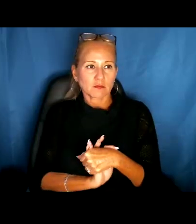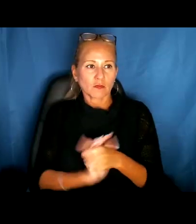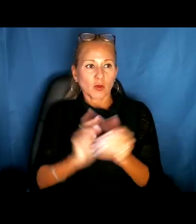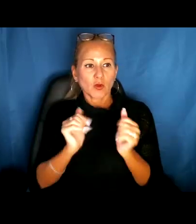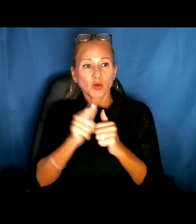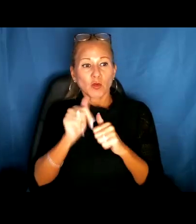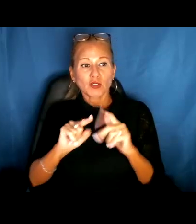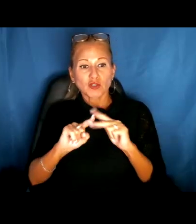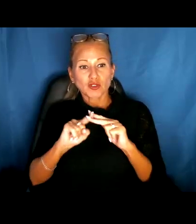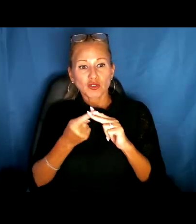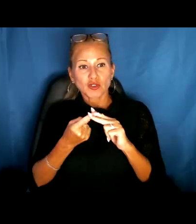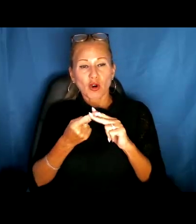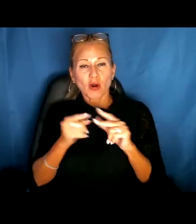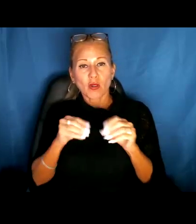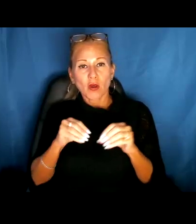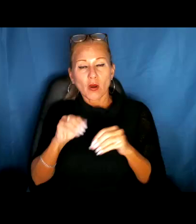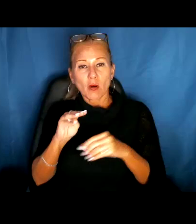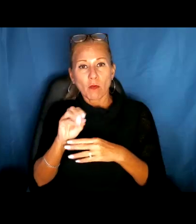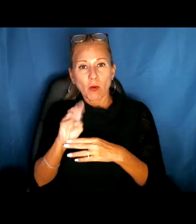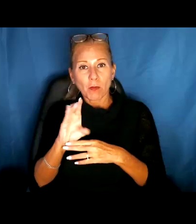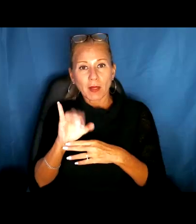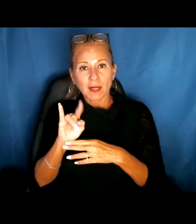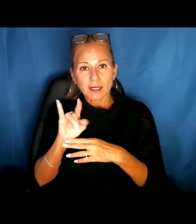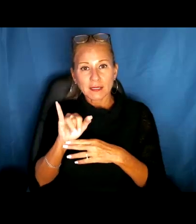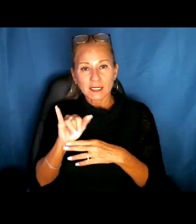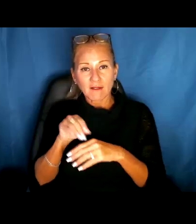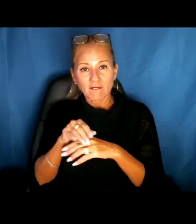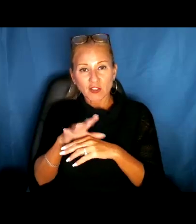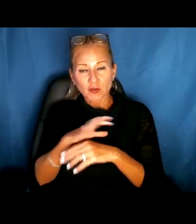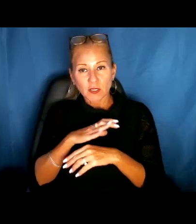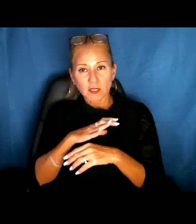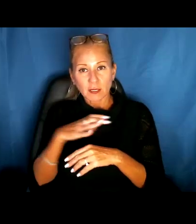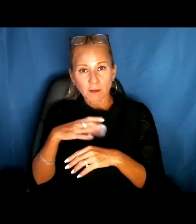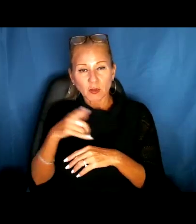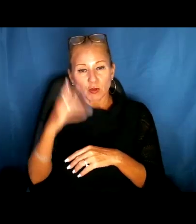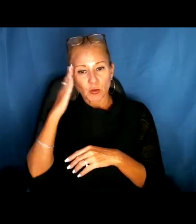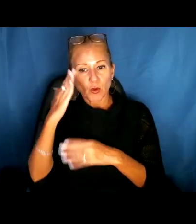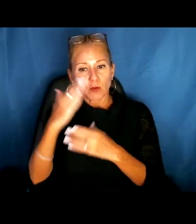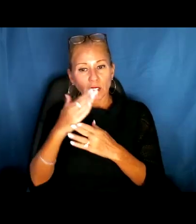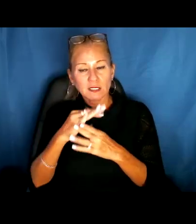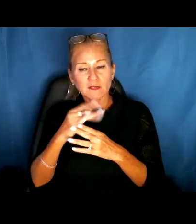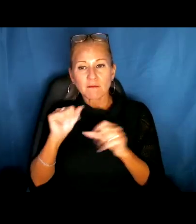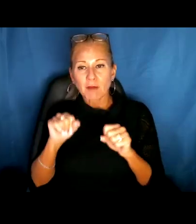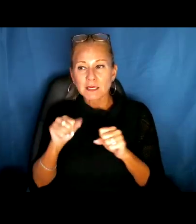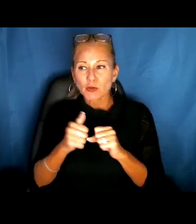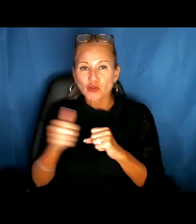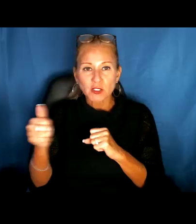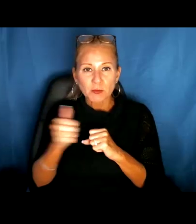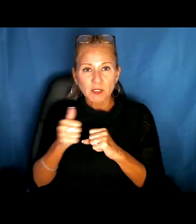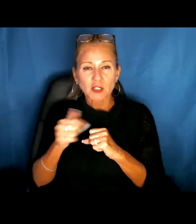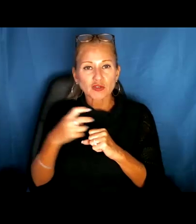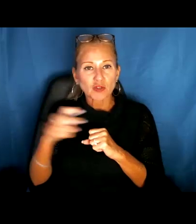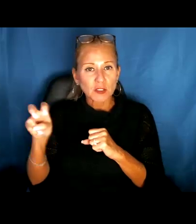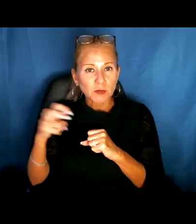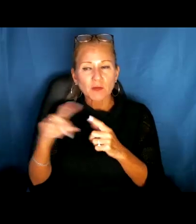You can start mobility advisory committees. Again, you know your list of possible transportation, but reach